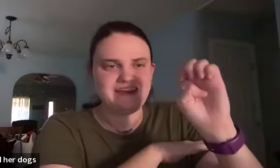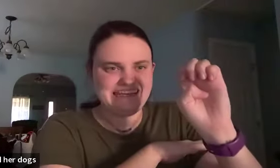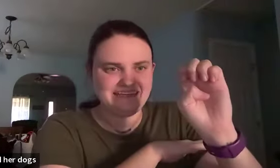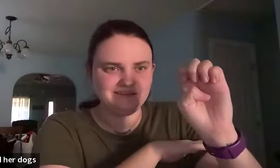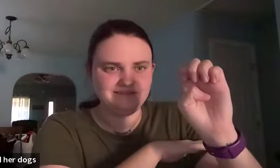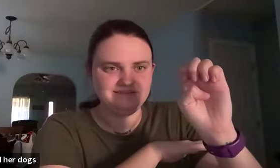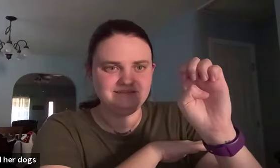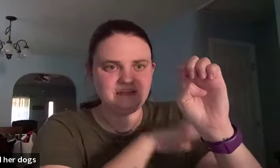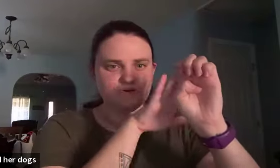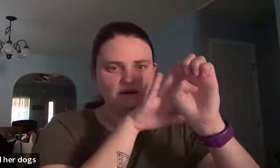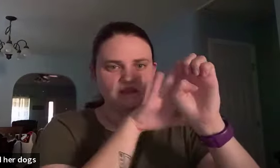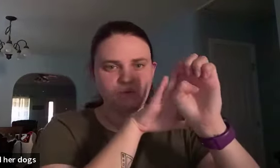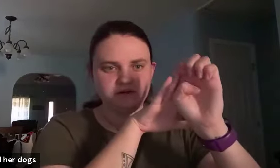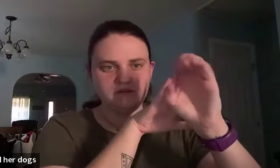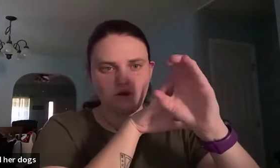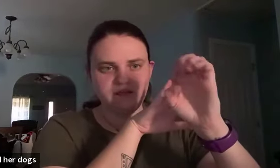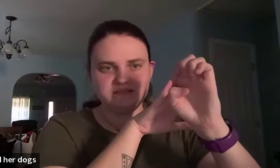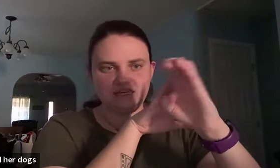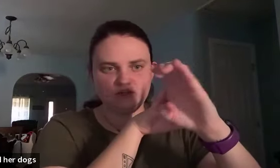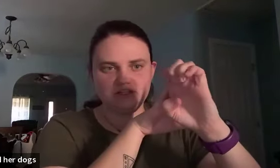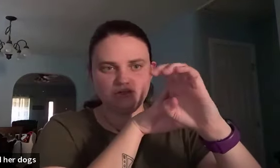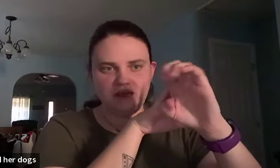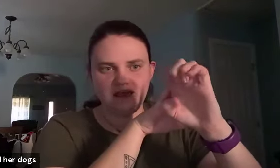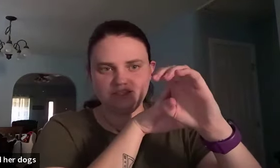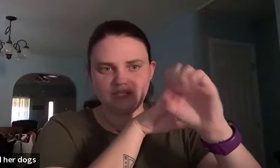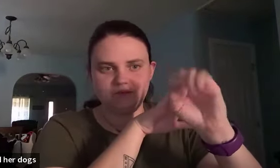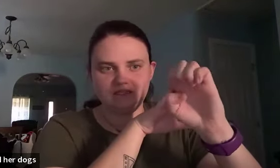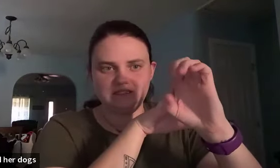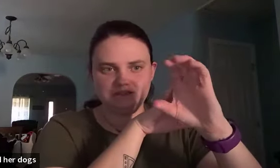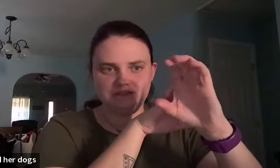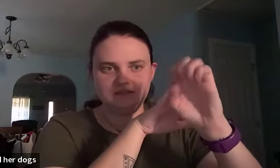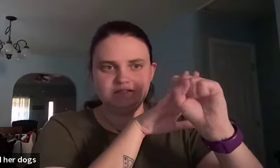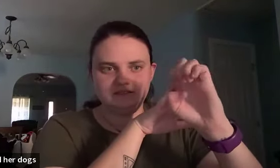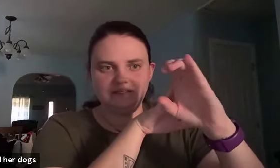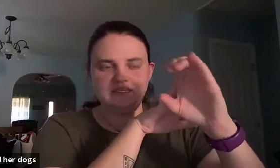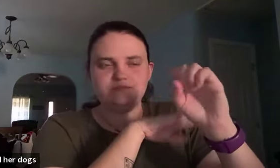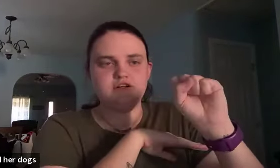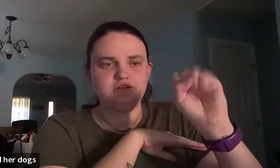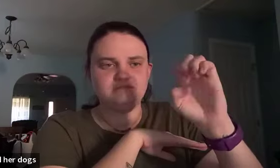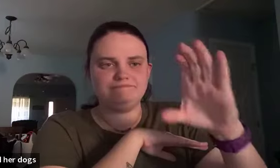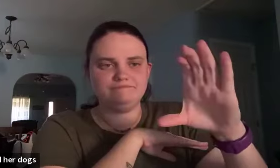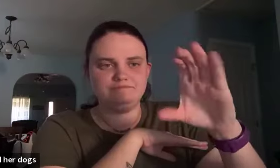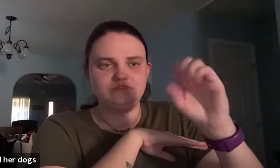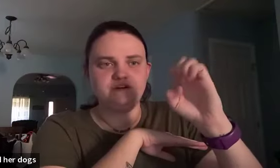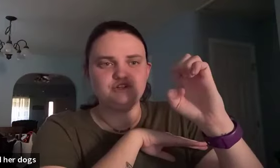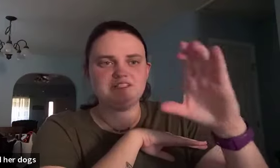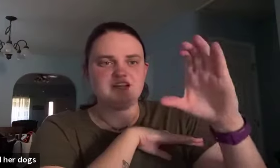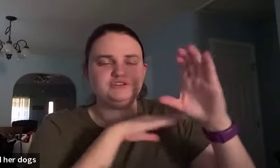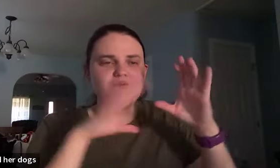that E that's already in that it's like, it's hard to do that shape, SC. It's better to, your fingers just naturally want to